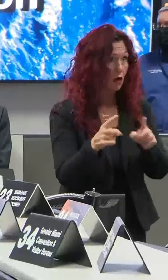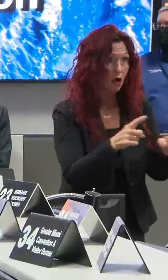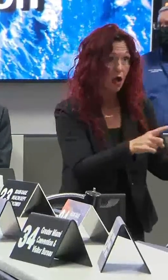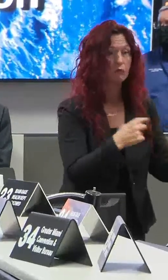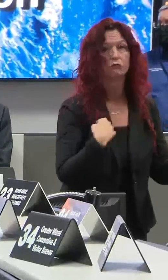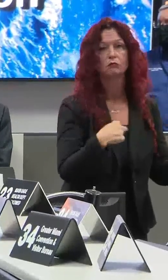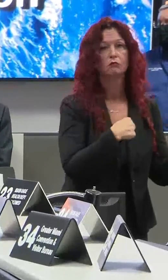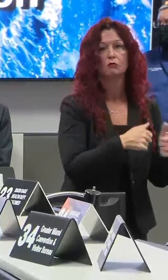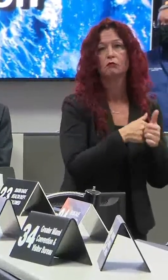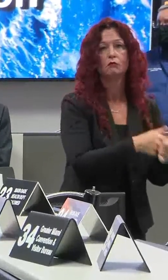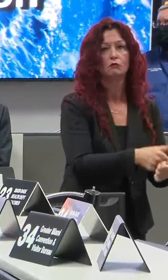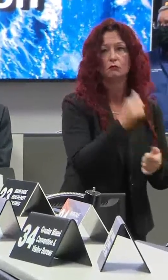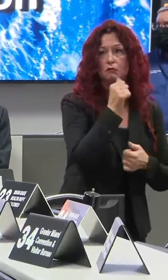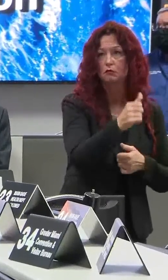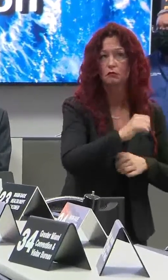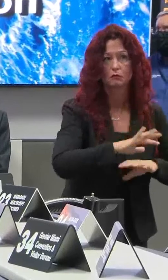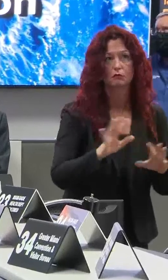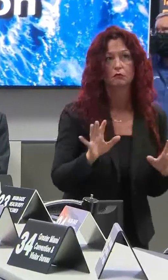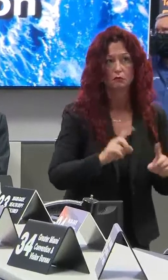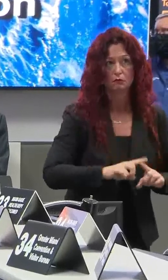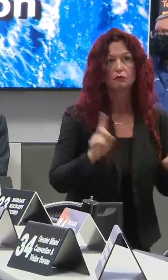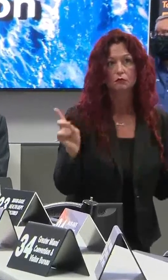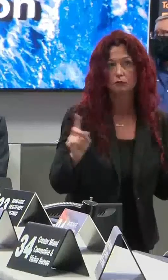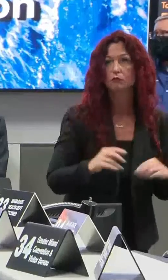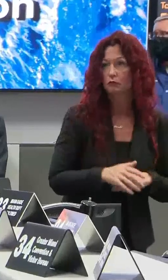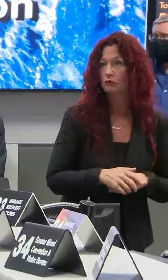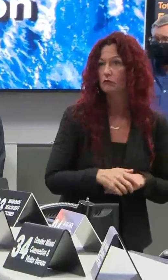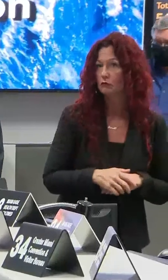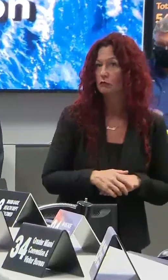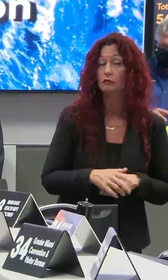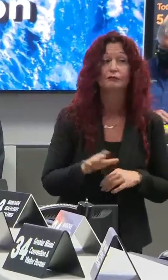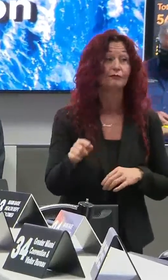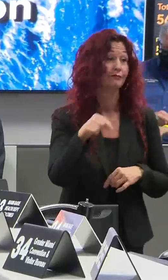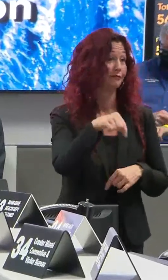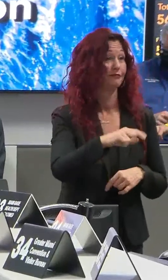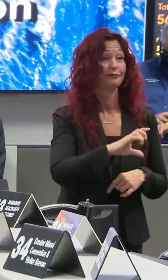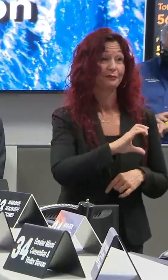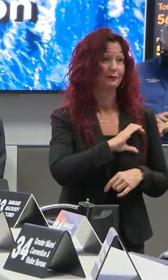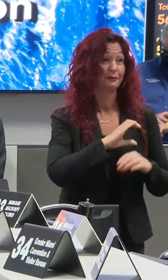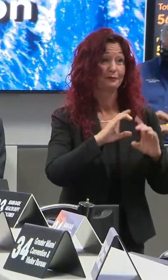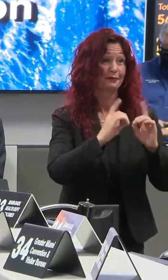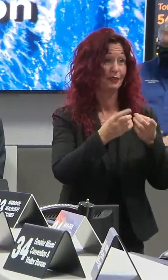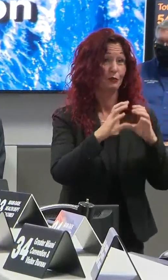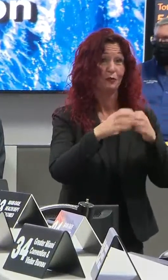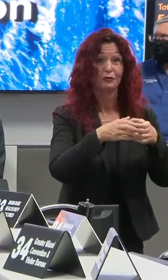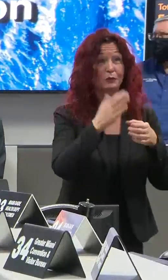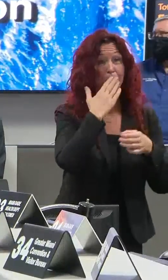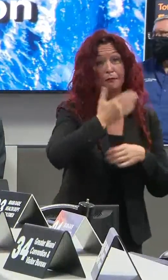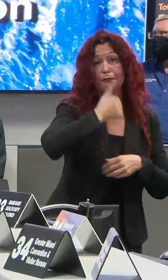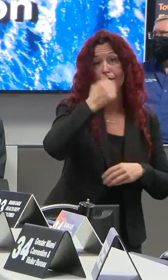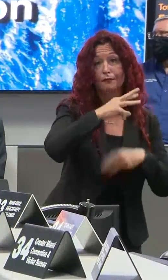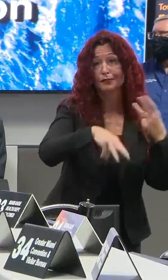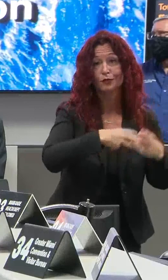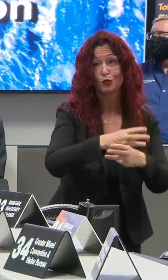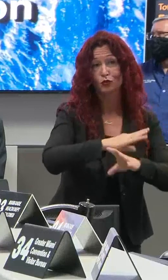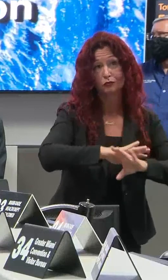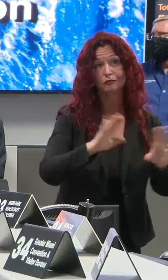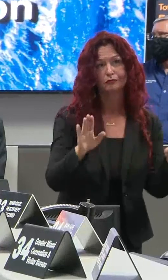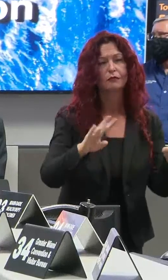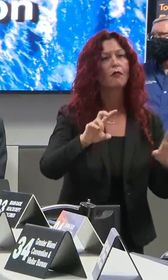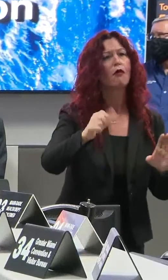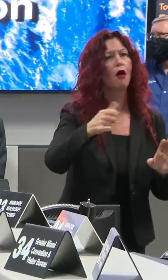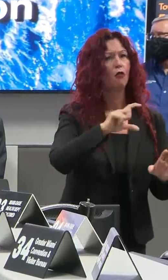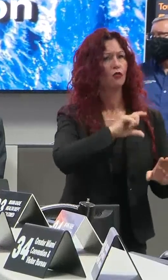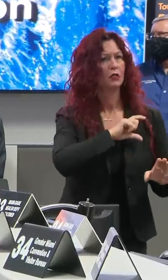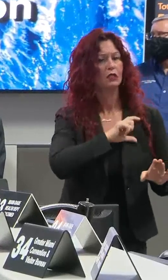we have, if not the finest, one of the finest police departments in the world. We train other police